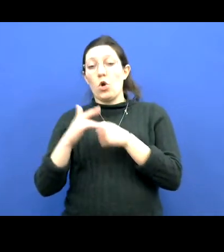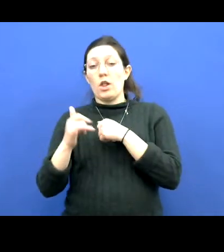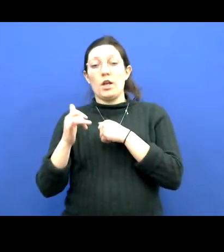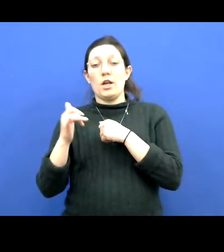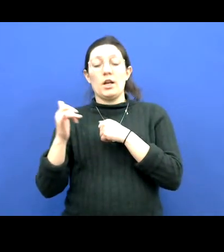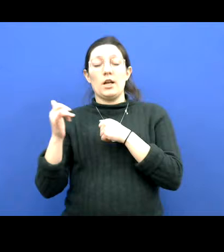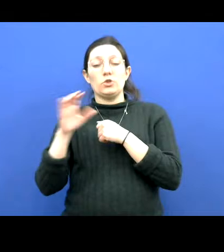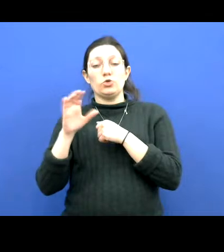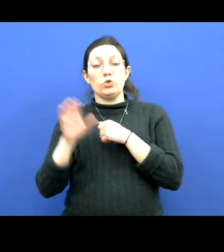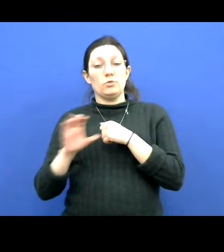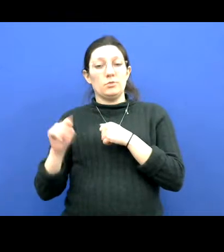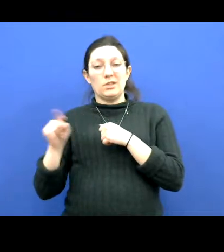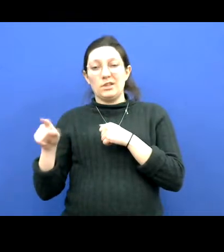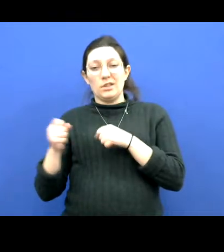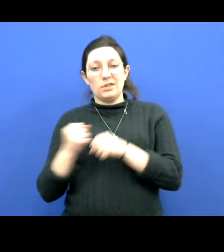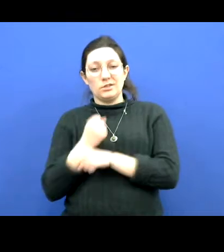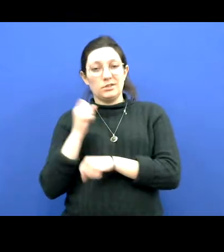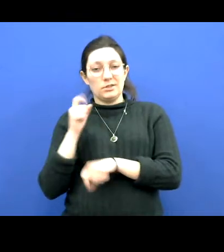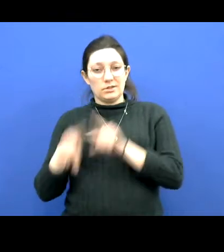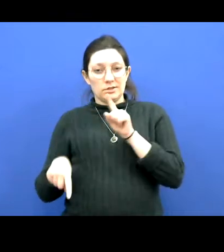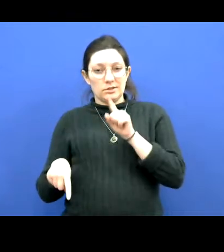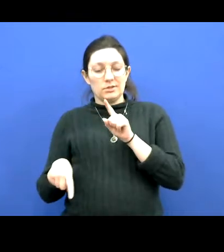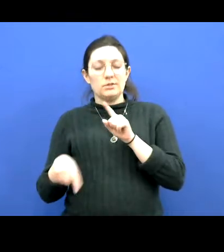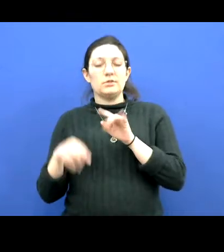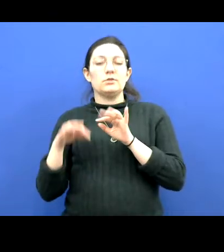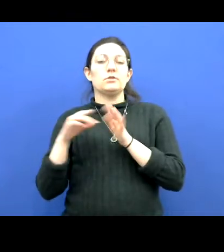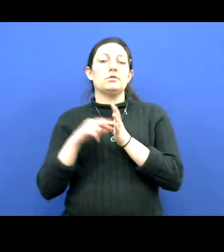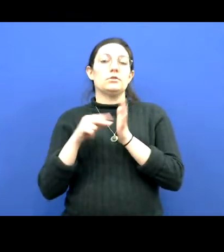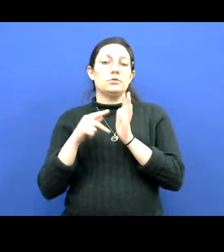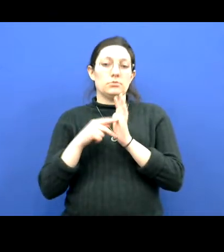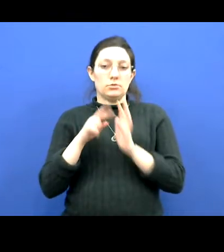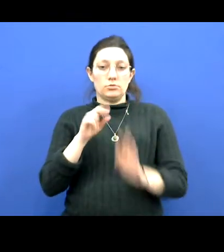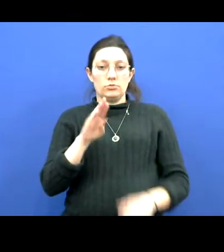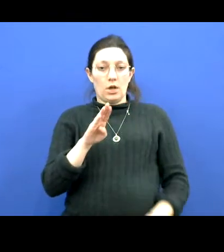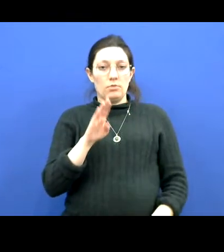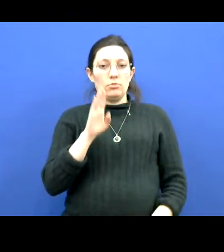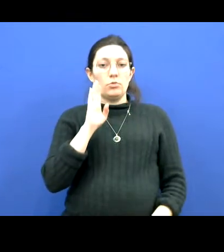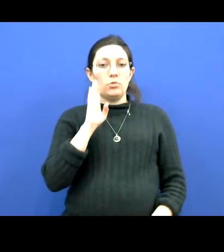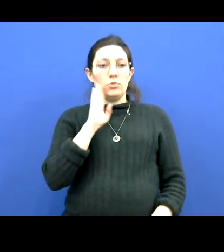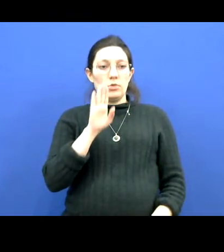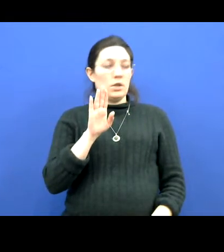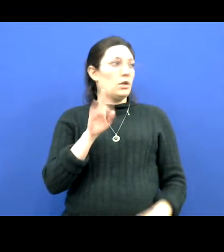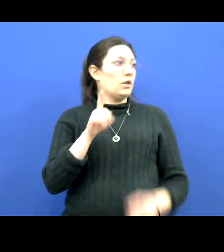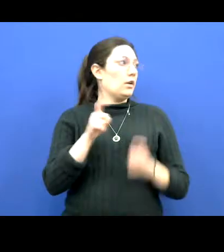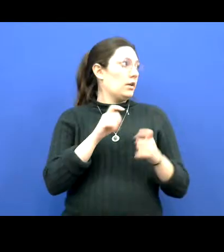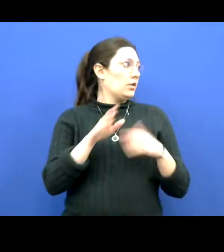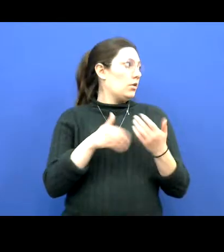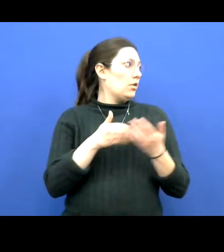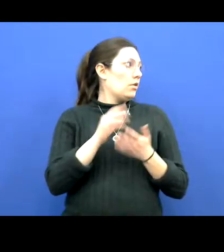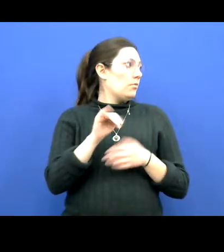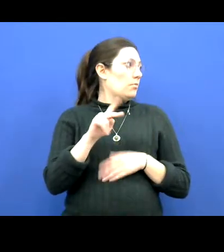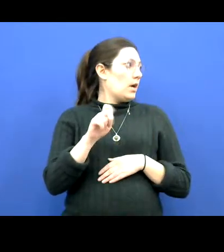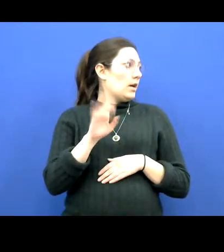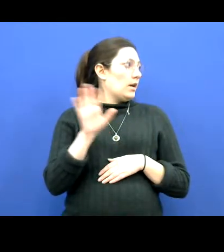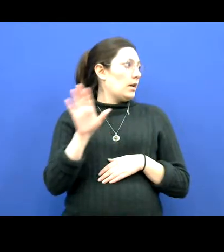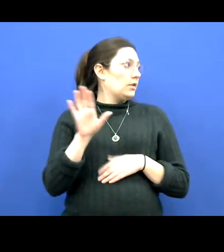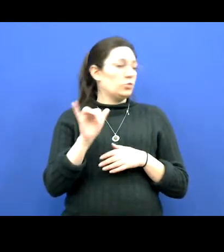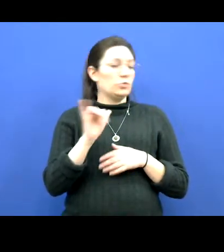So Rob will be, in addition to his own resolutions, will be handling all of Mike's resolutions as